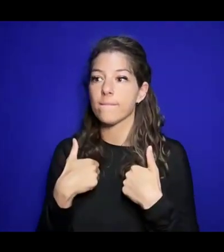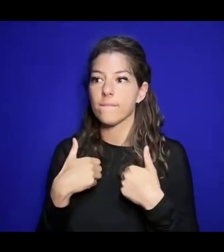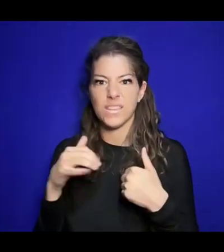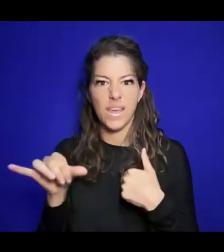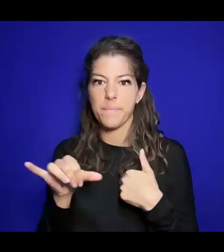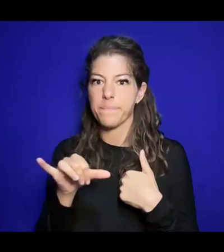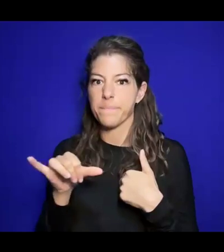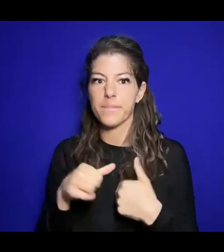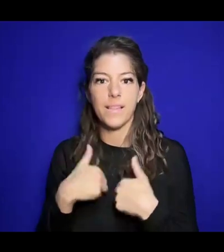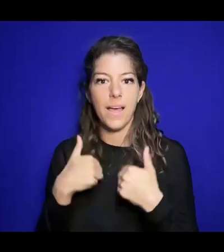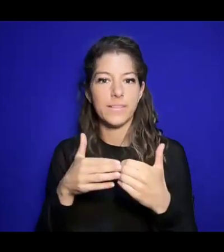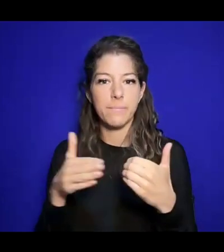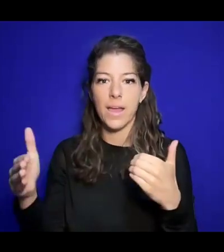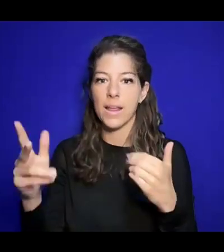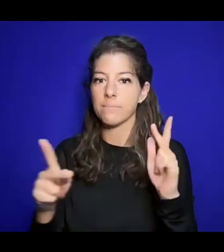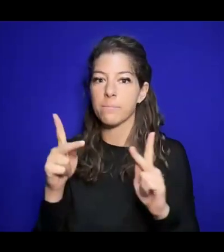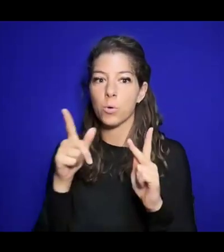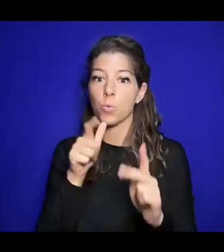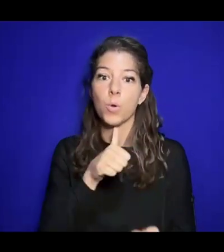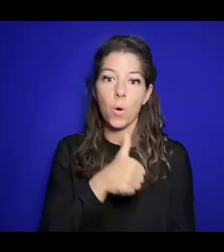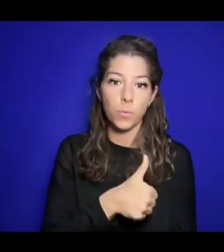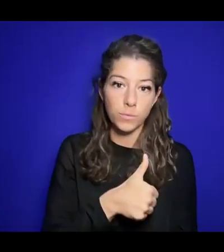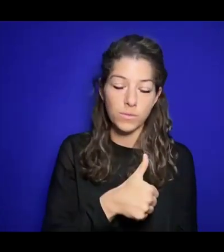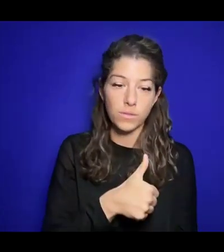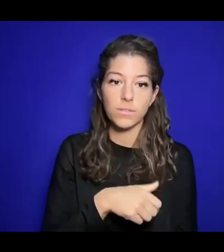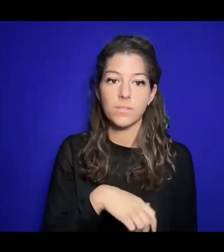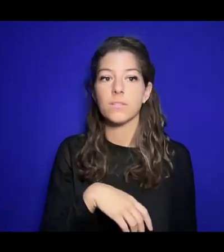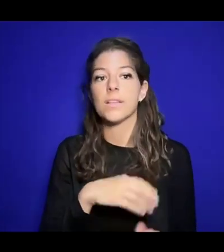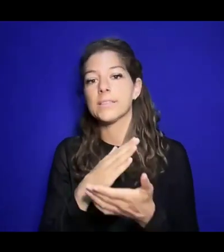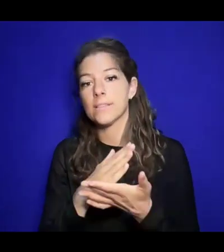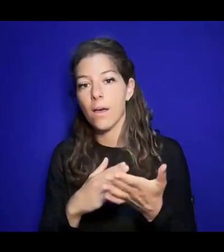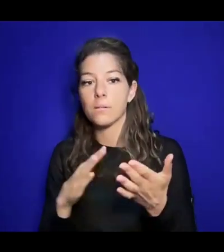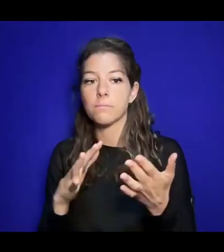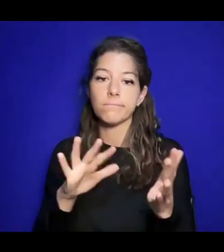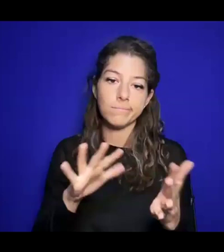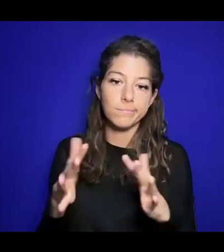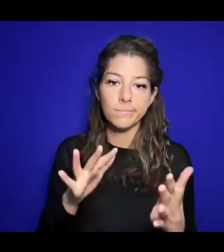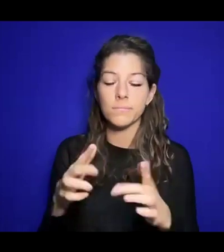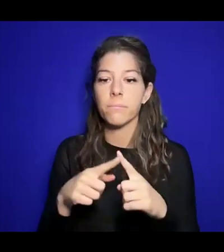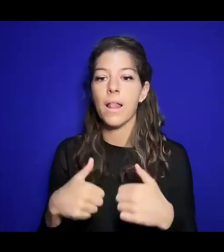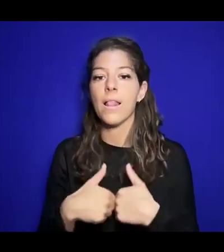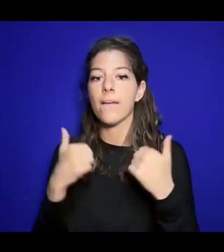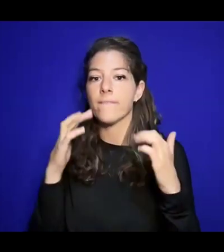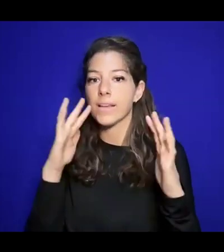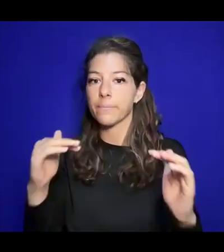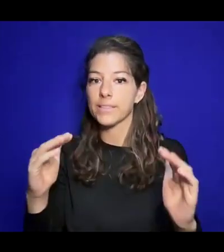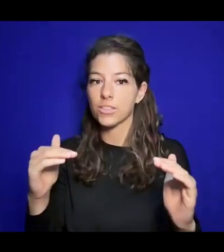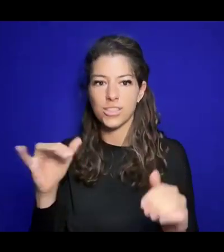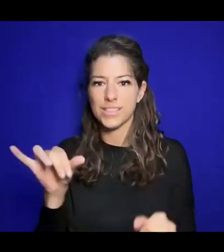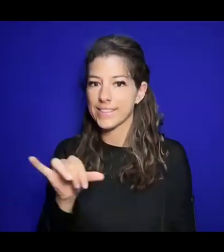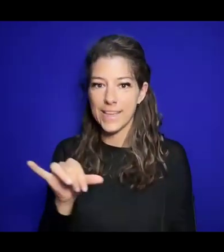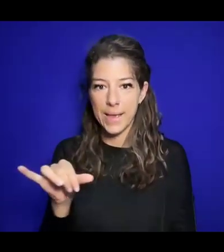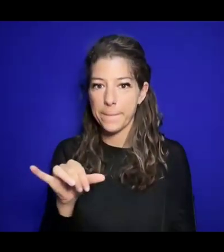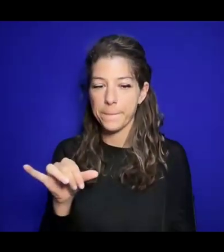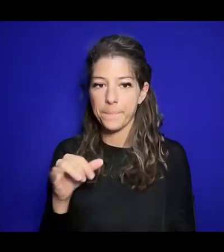same lifespan as people who do not. There's some caveats, but the life expectation is just the same. And